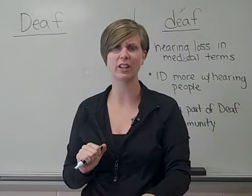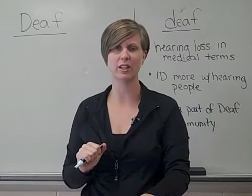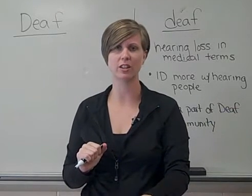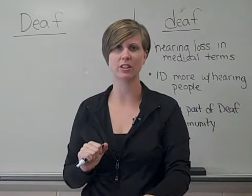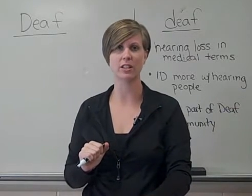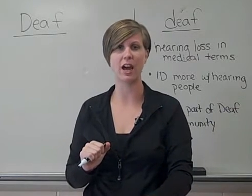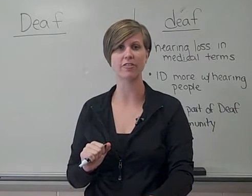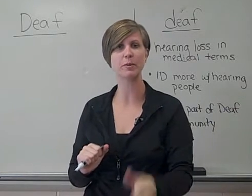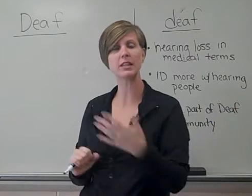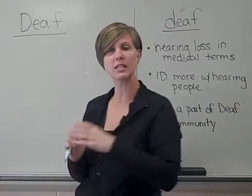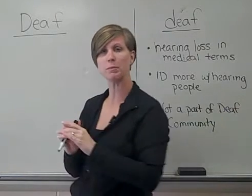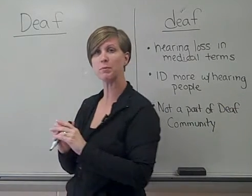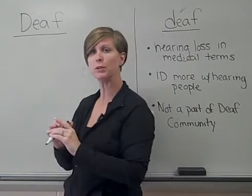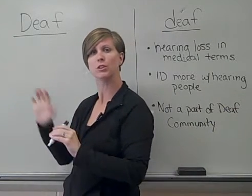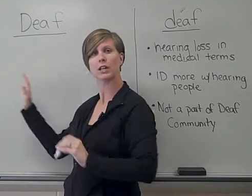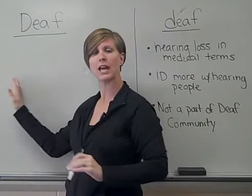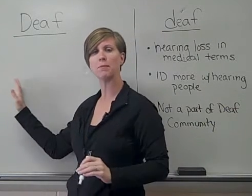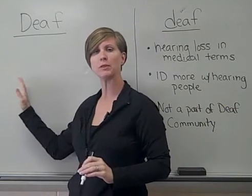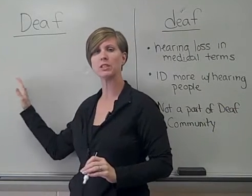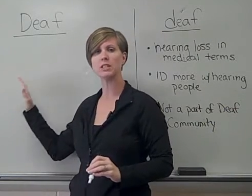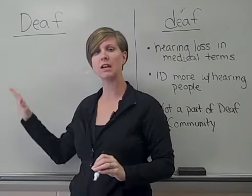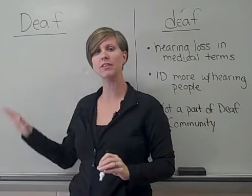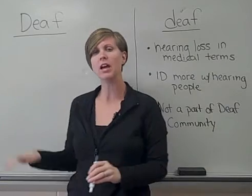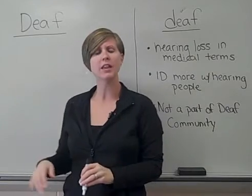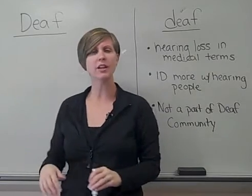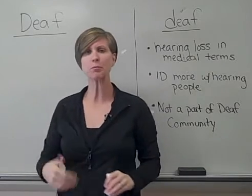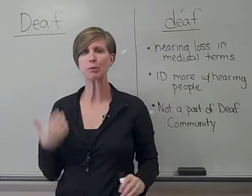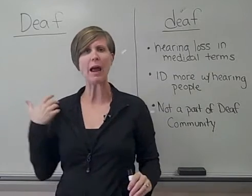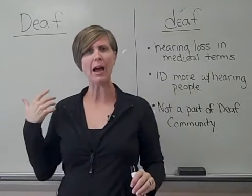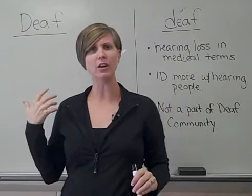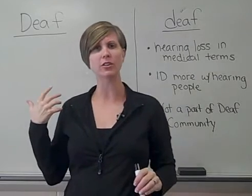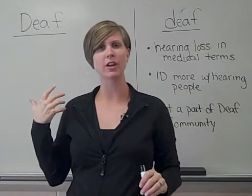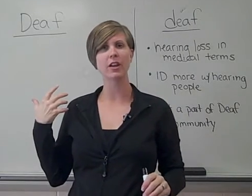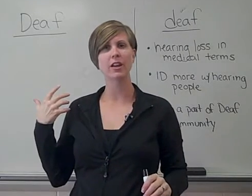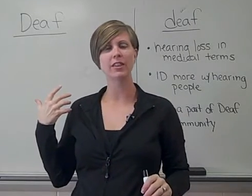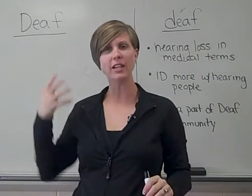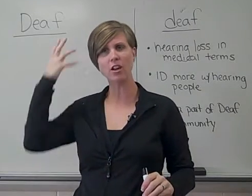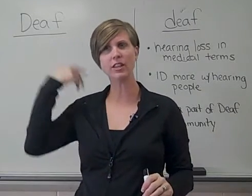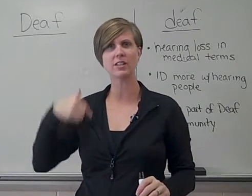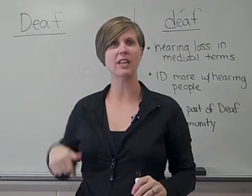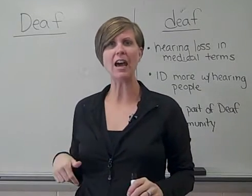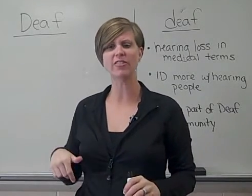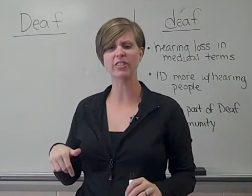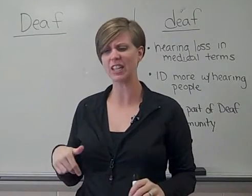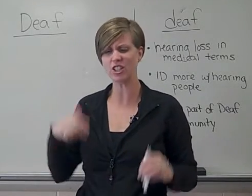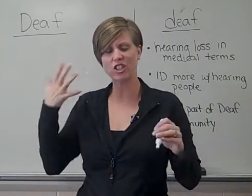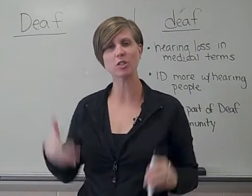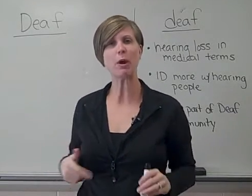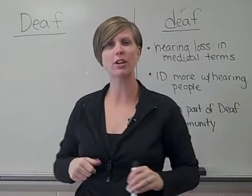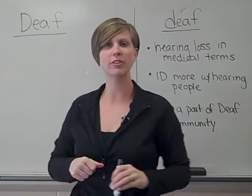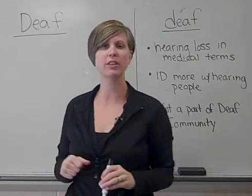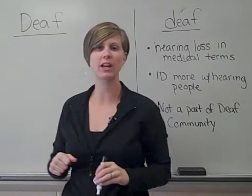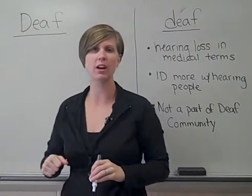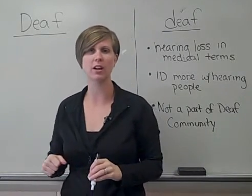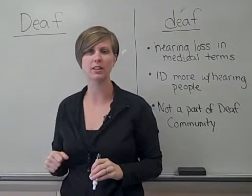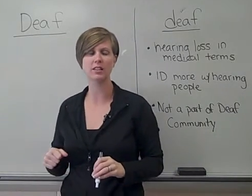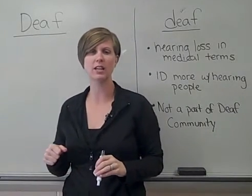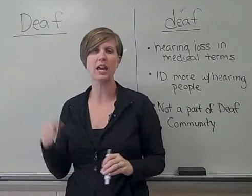sorry that you're deaf. But these people who are capital D deaf, they're proud. They know they're deaf. That's just a part of who they are. That's like